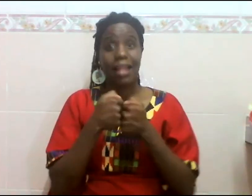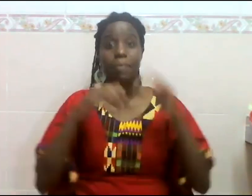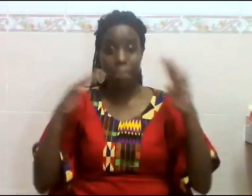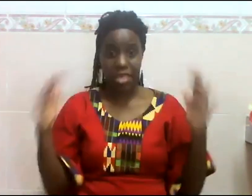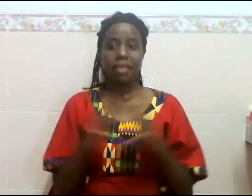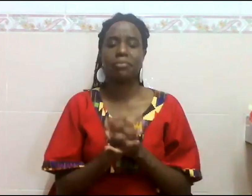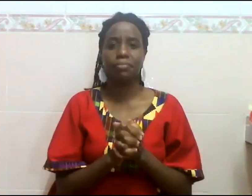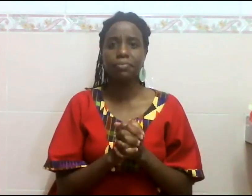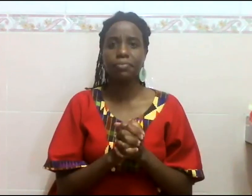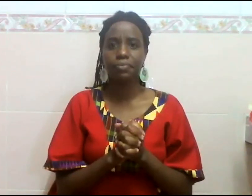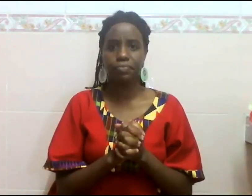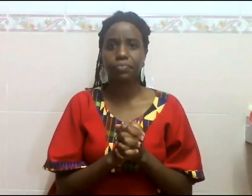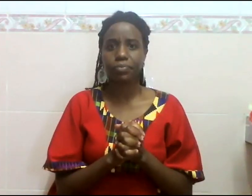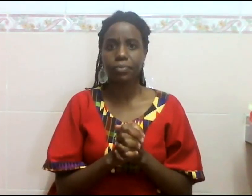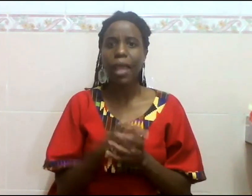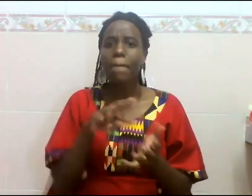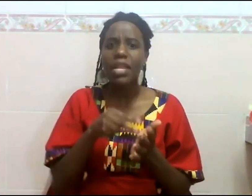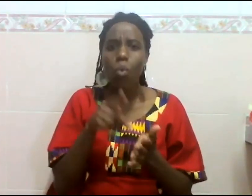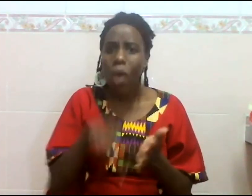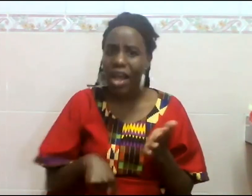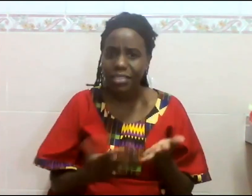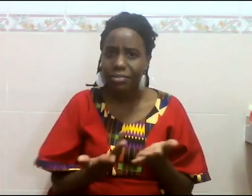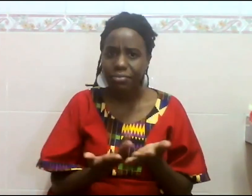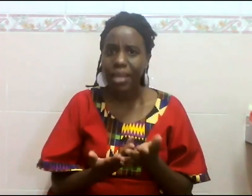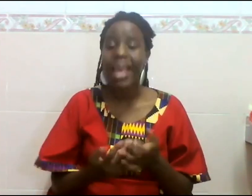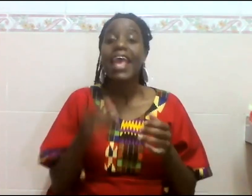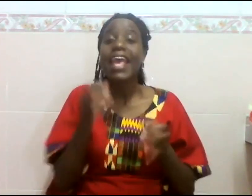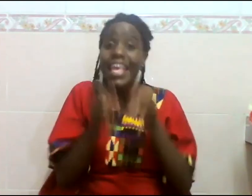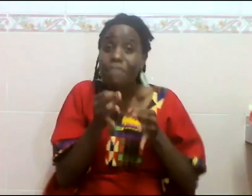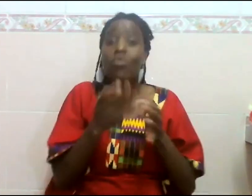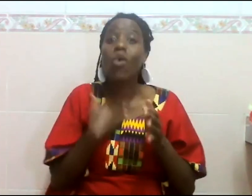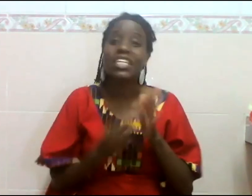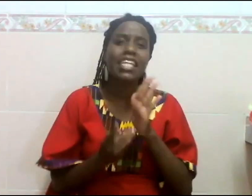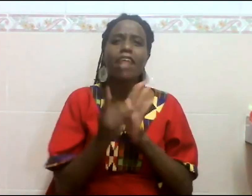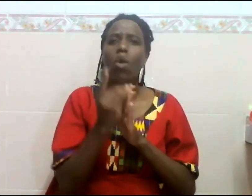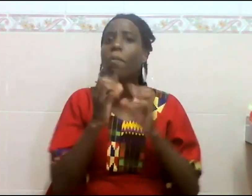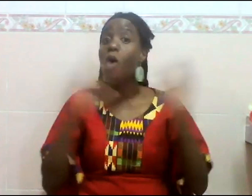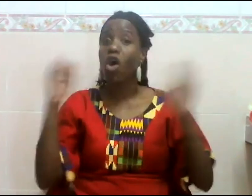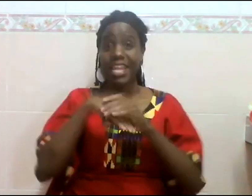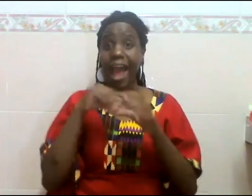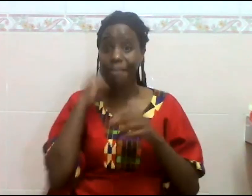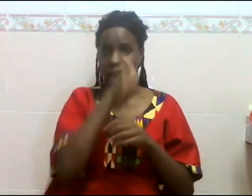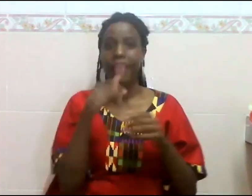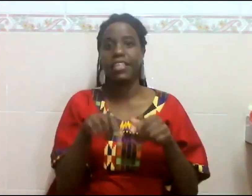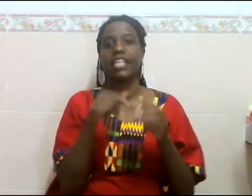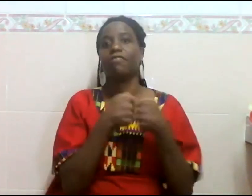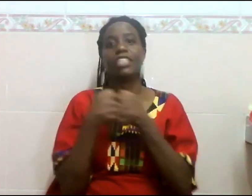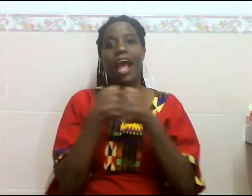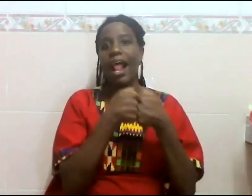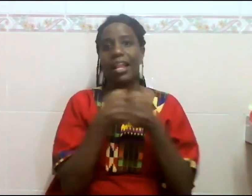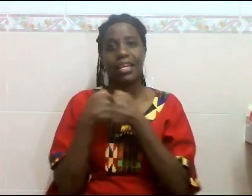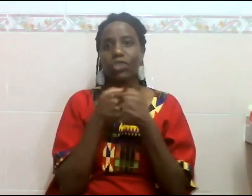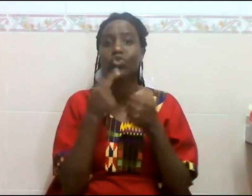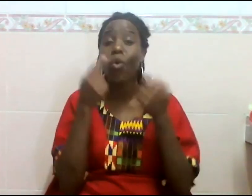dent on whatever kind of development anyone would want to make in the continent. So this is really